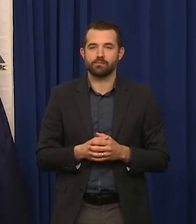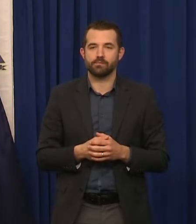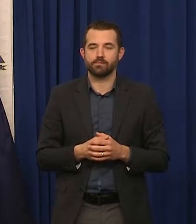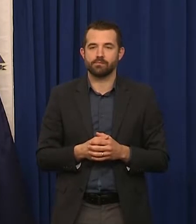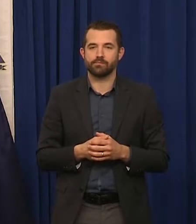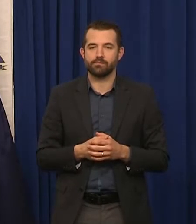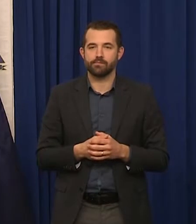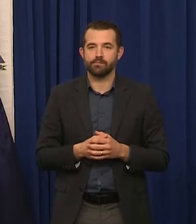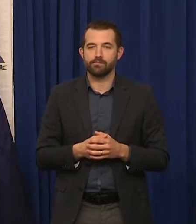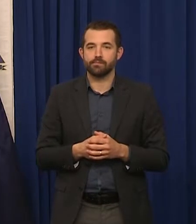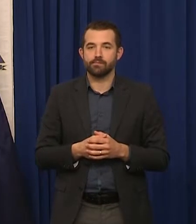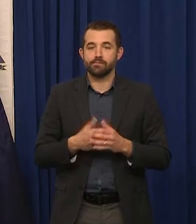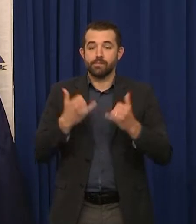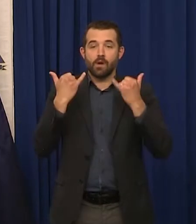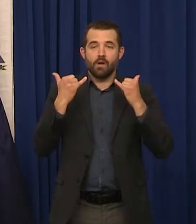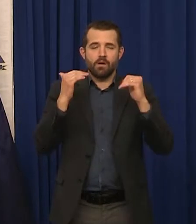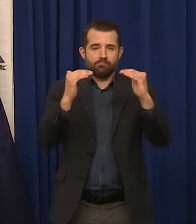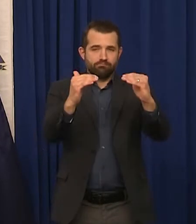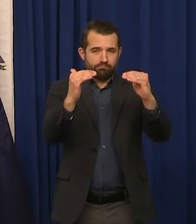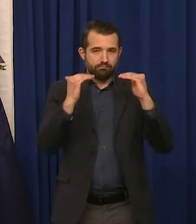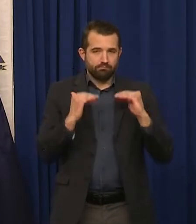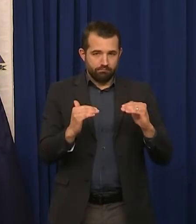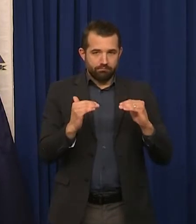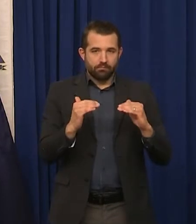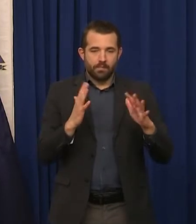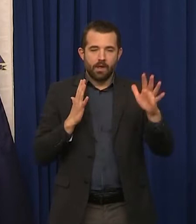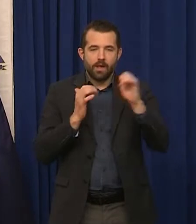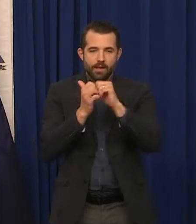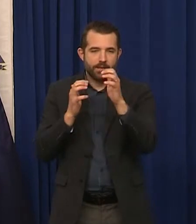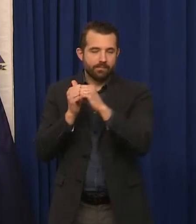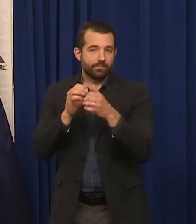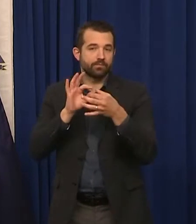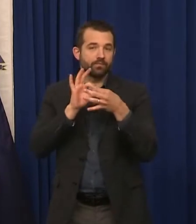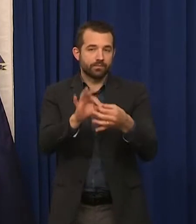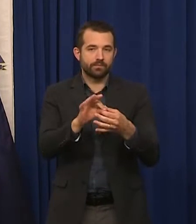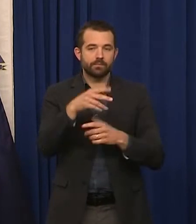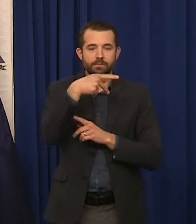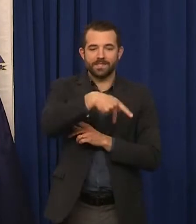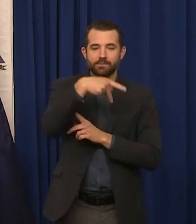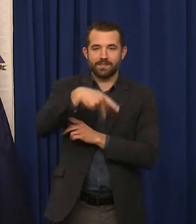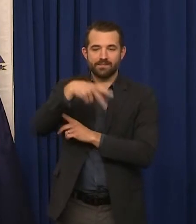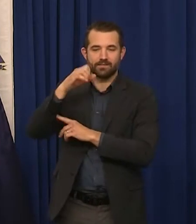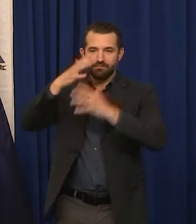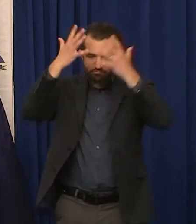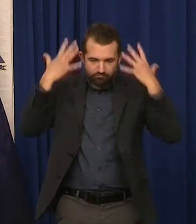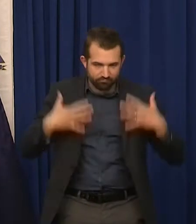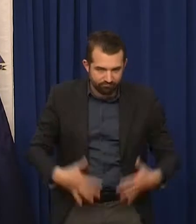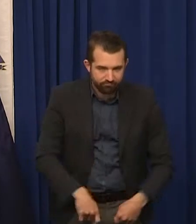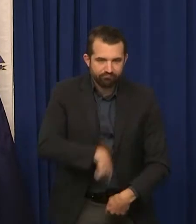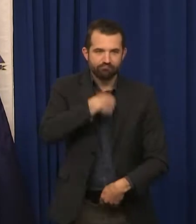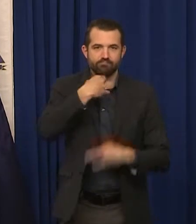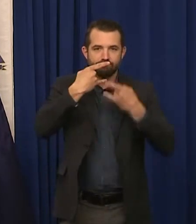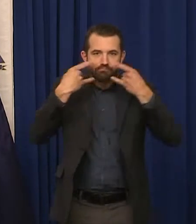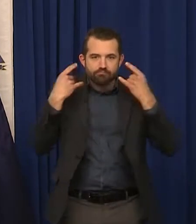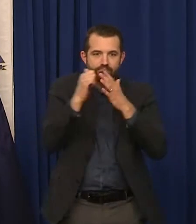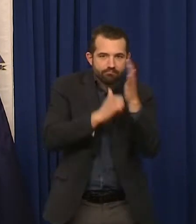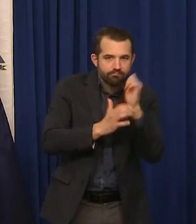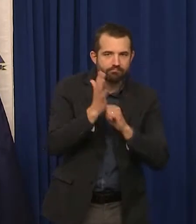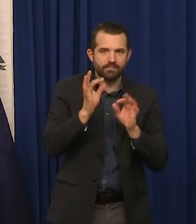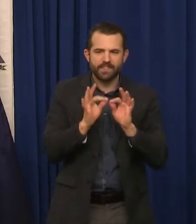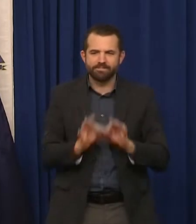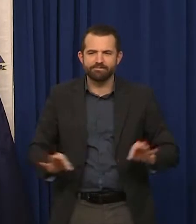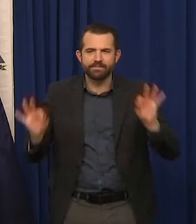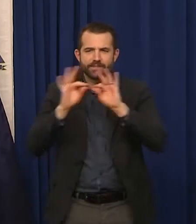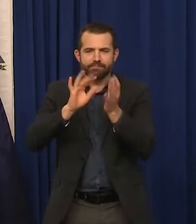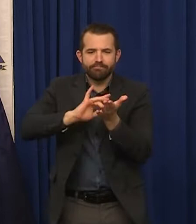I'd like to turn next to just provide a quick update on our work around PPE as well as vital medical assets.